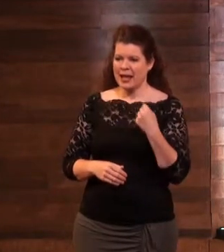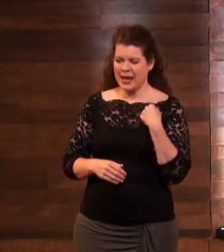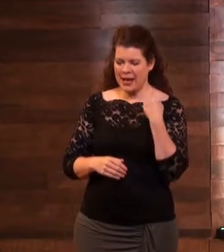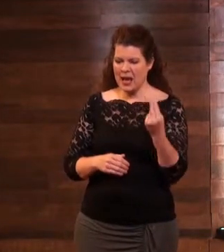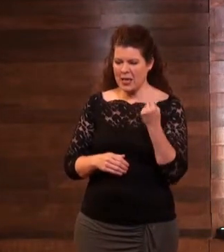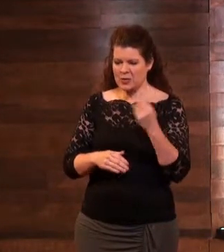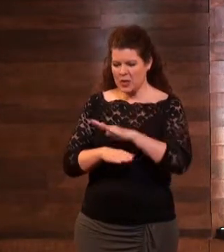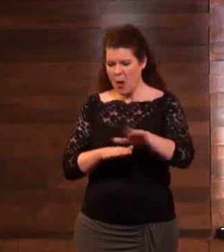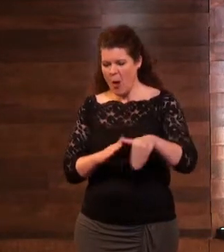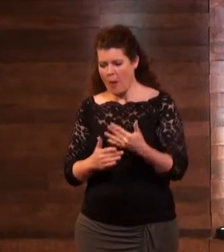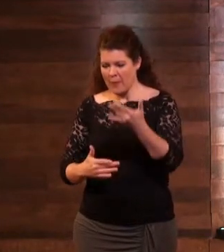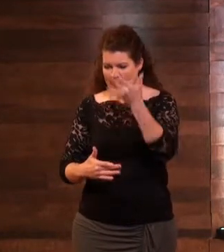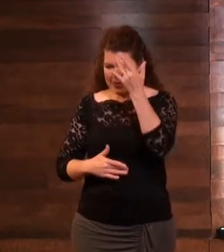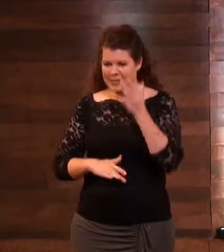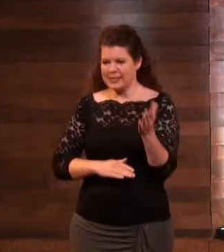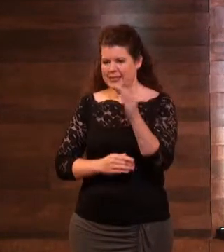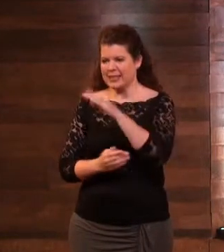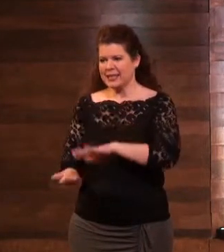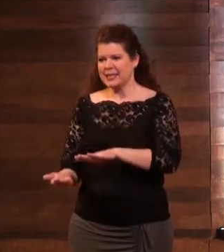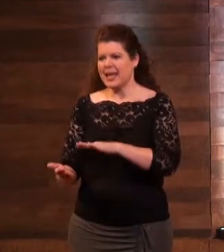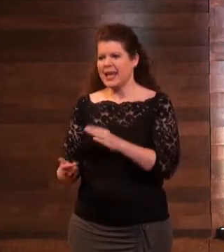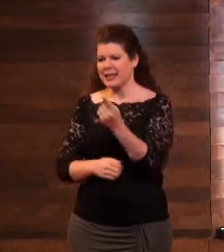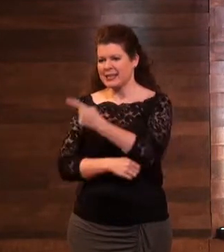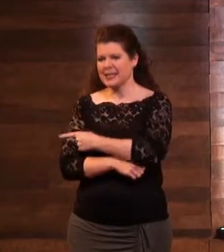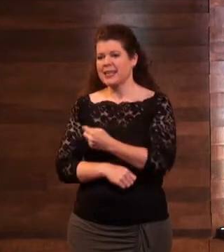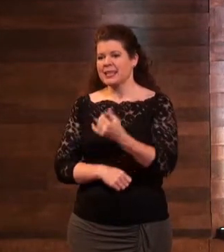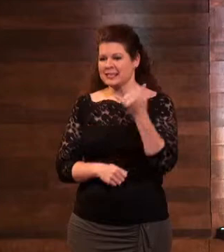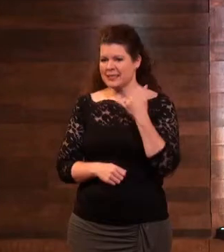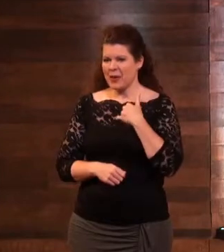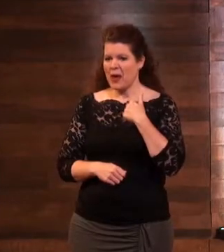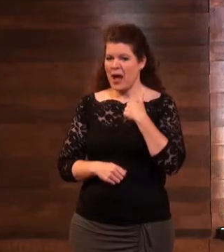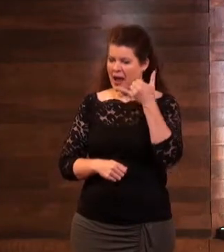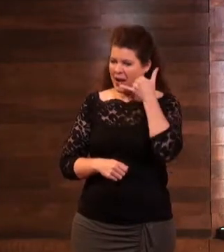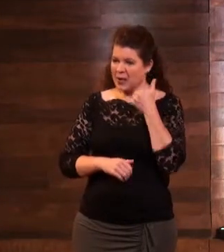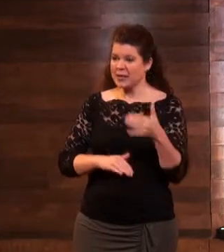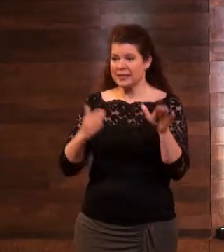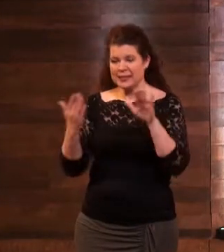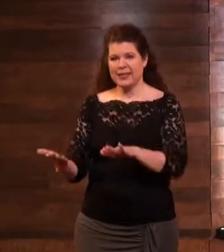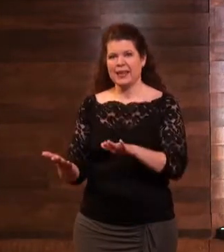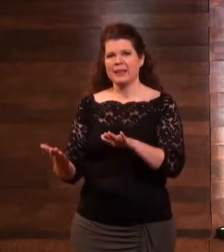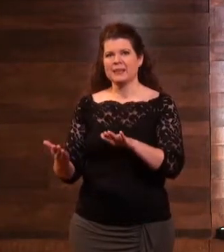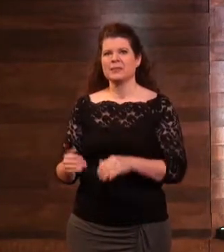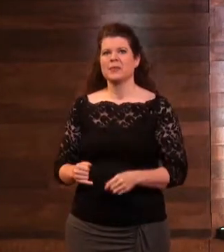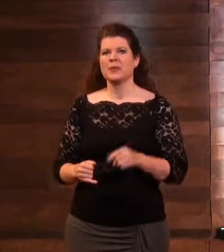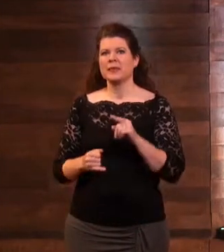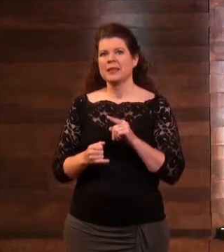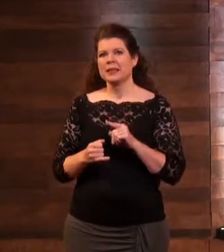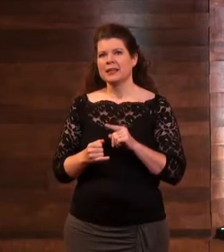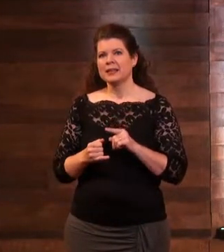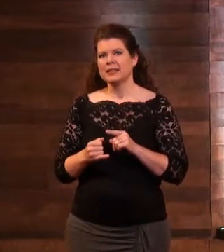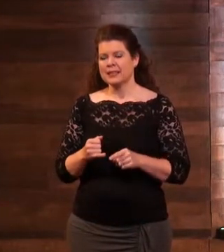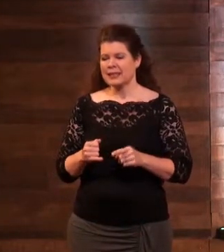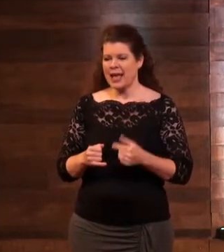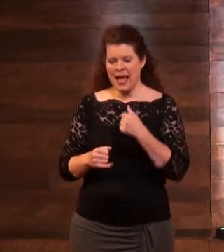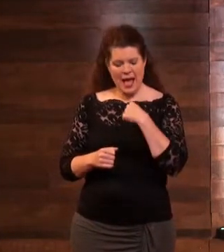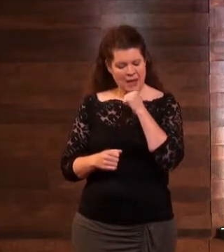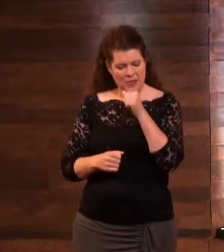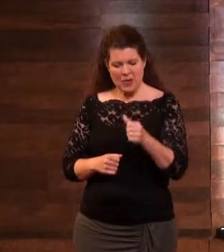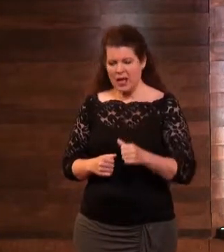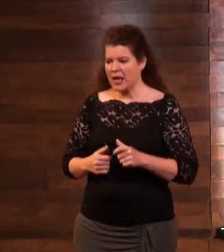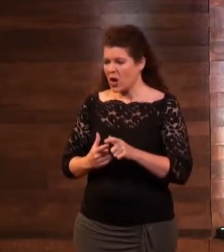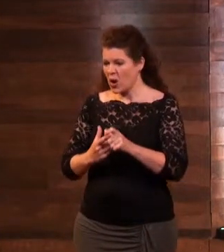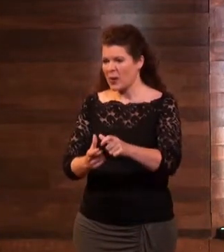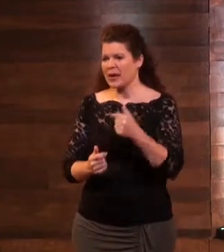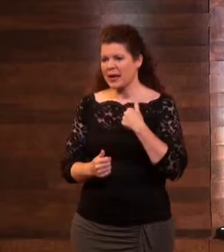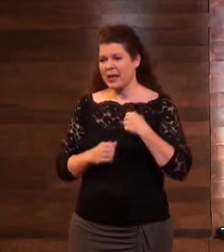used up all my sick days, so I called in dead. Of course, the classic, I'm in no hurry, I'm on my way to work.